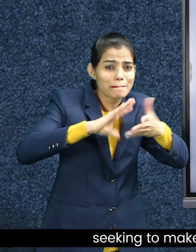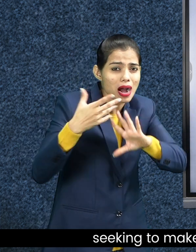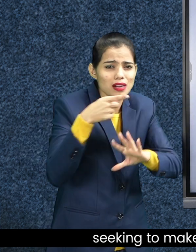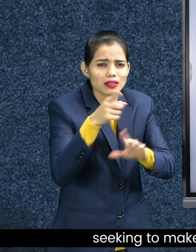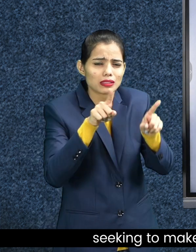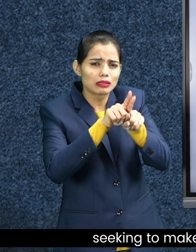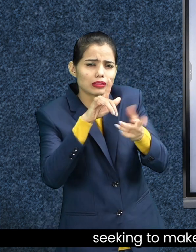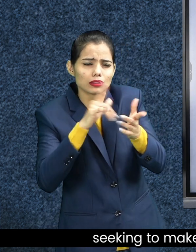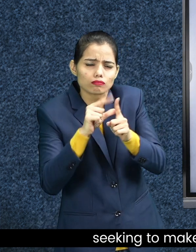of academic,